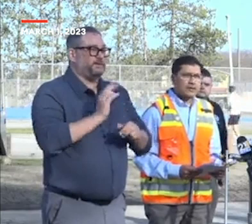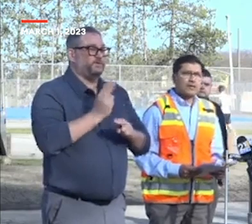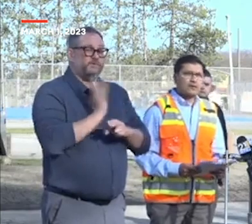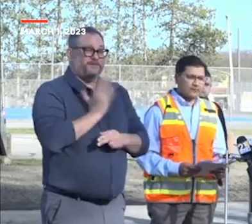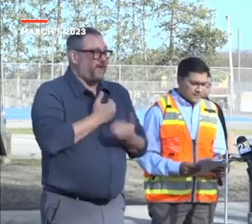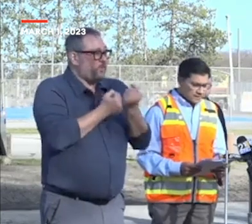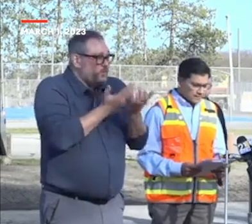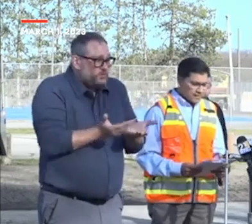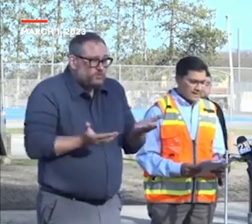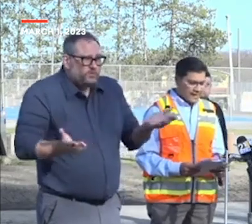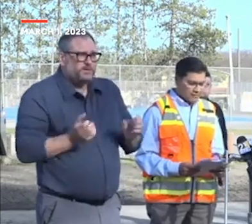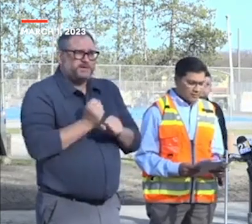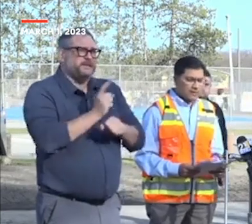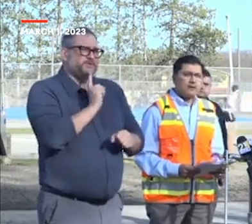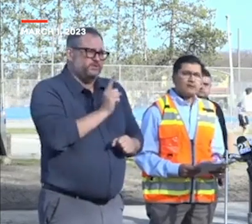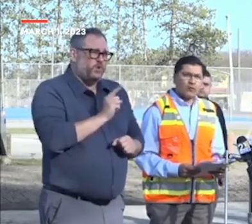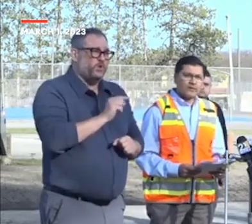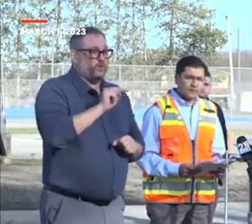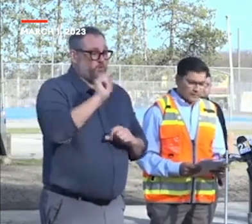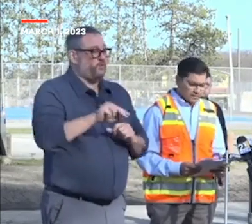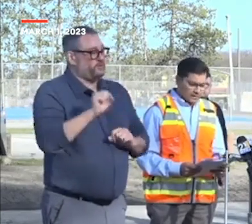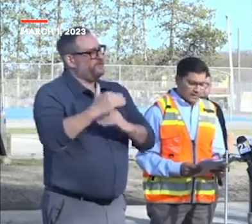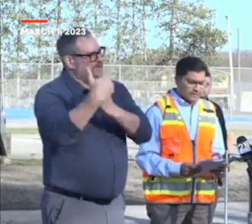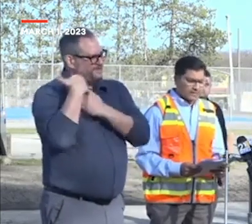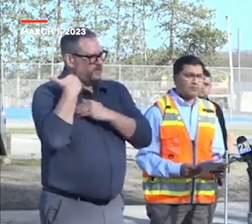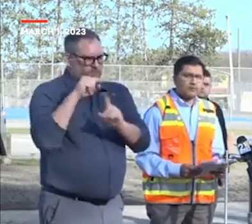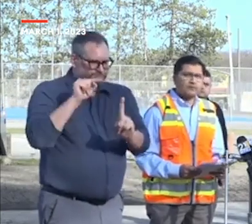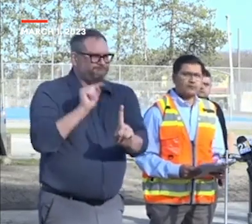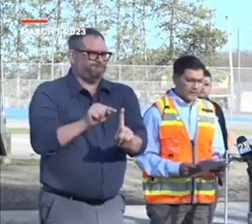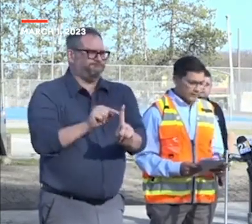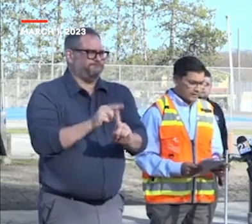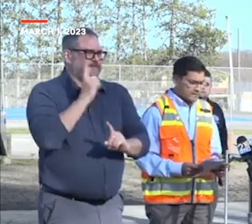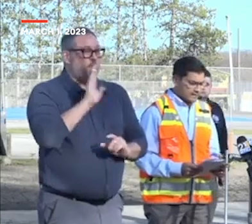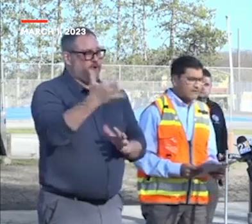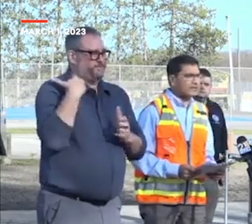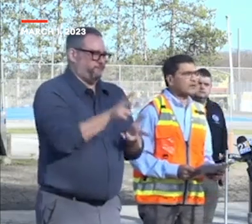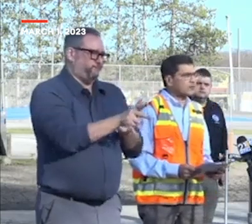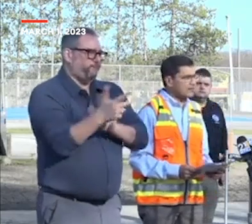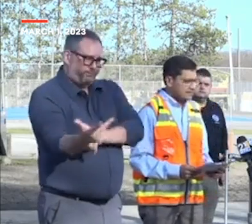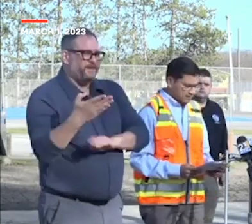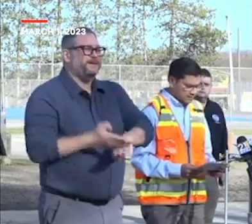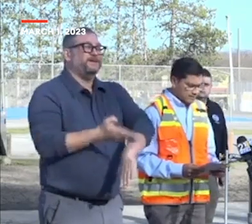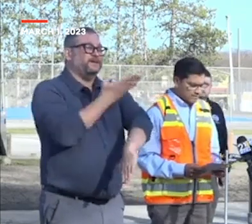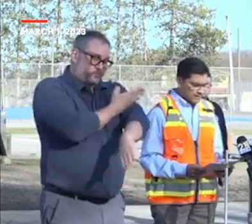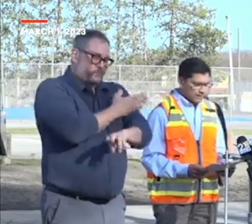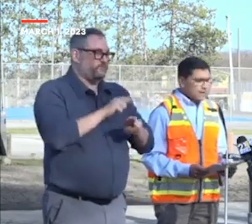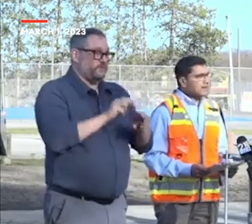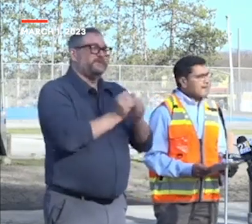hold Norfolk Southern accountable for the derailment and to improve freight rail safety across the